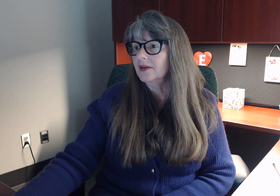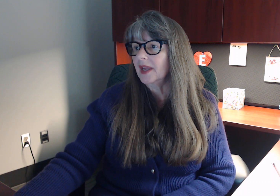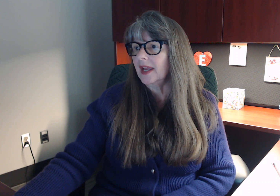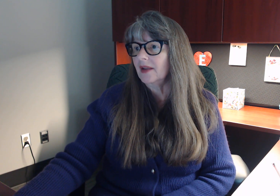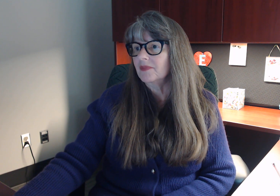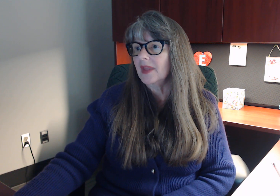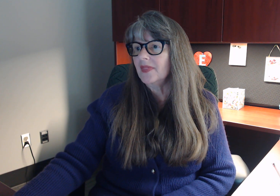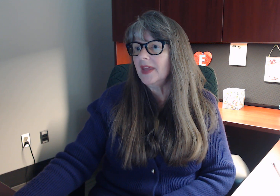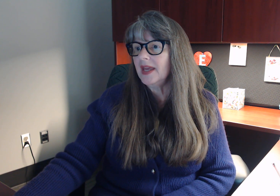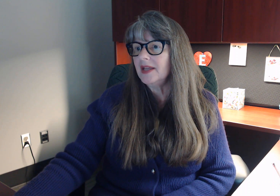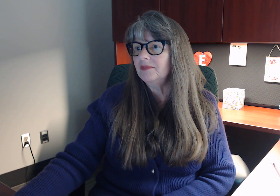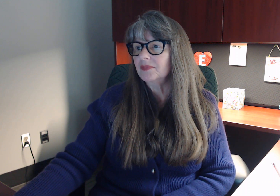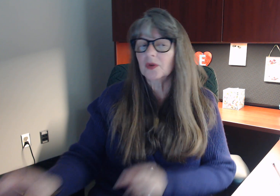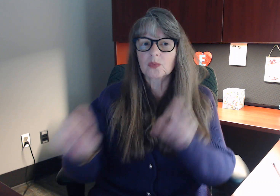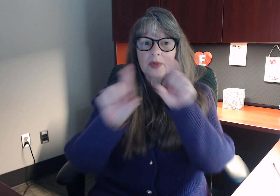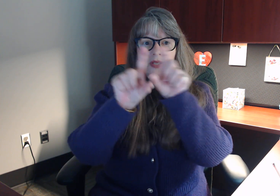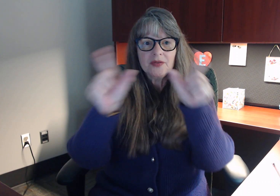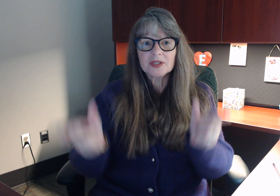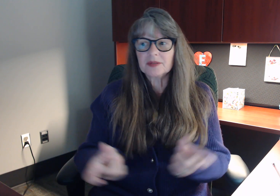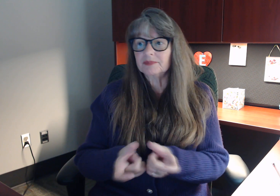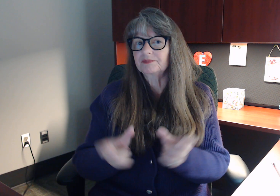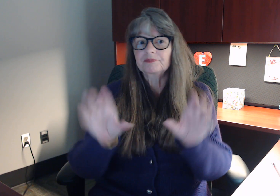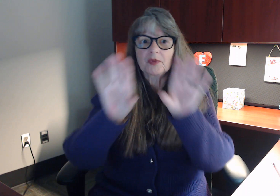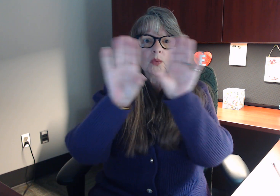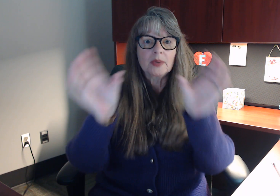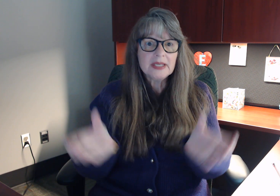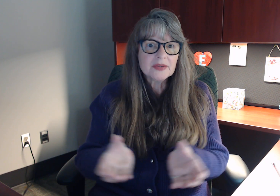Okay, and then wreaths.